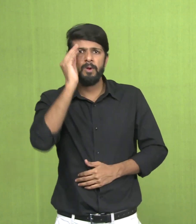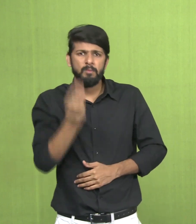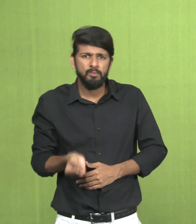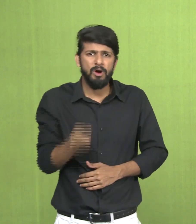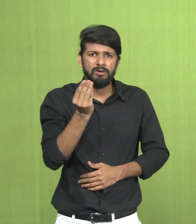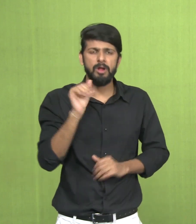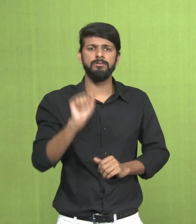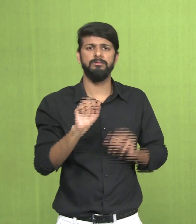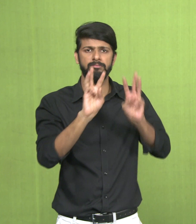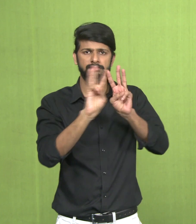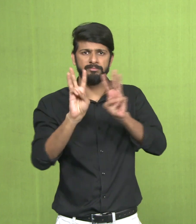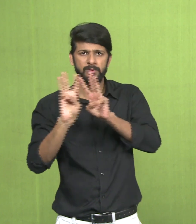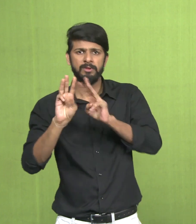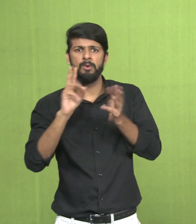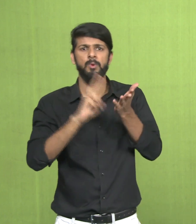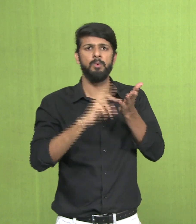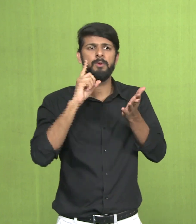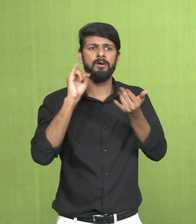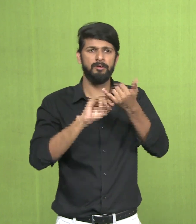For more information, you may visit our